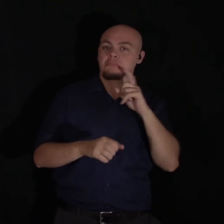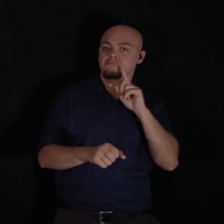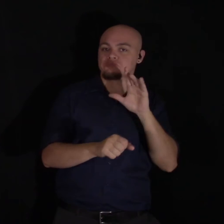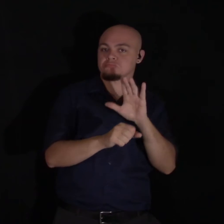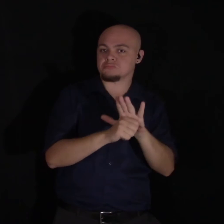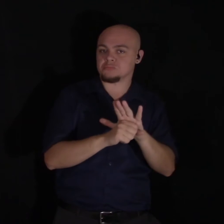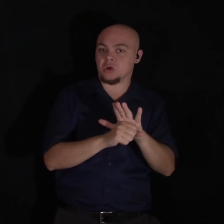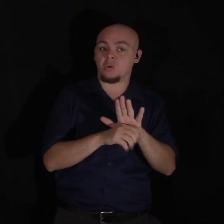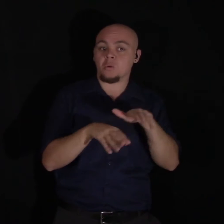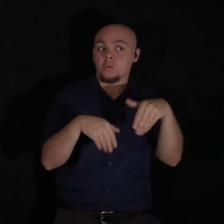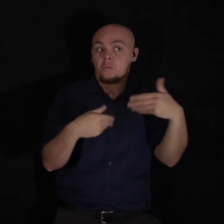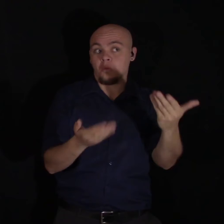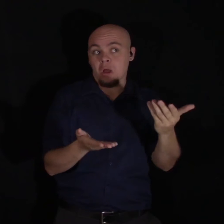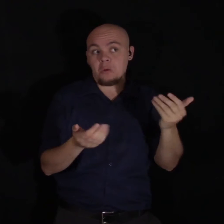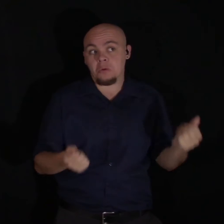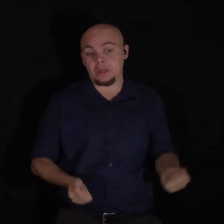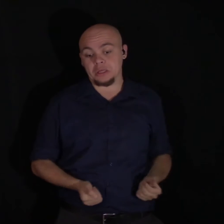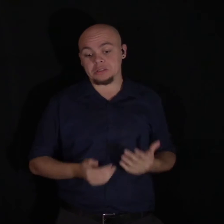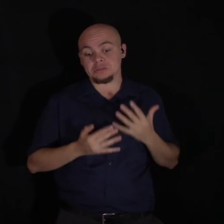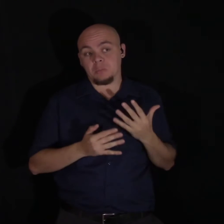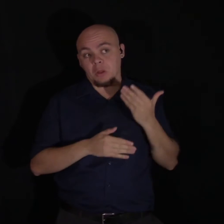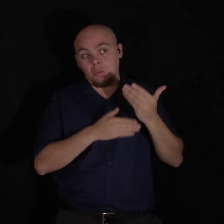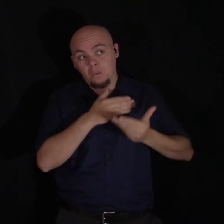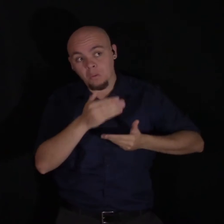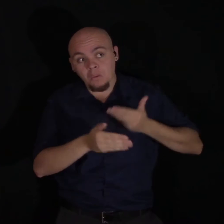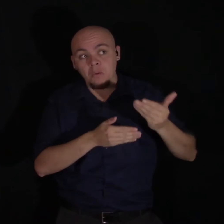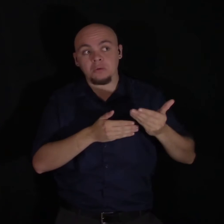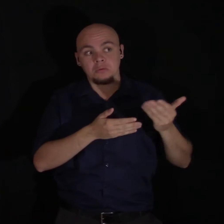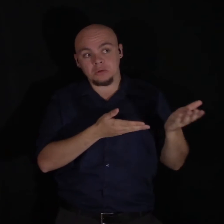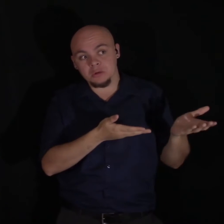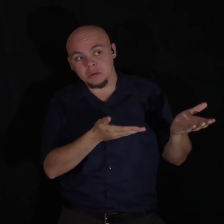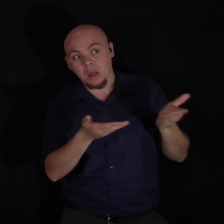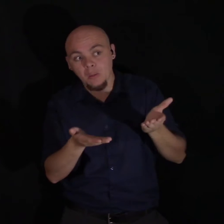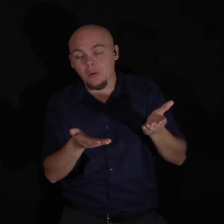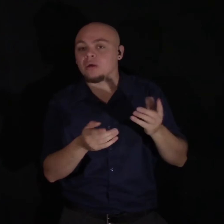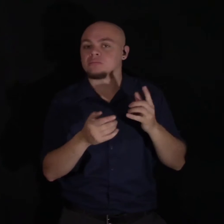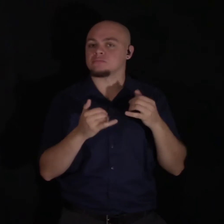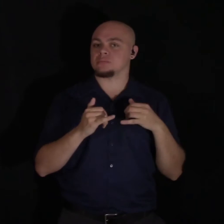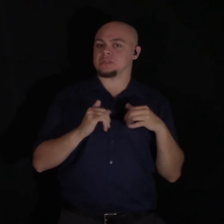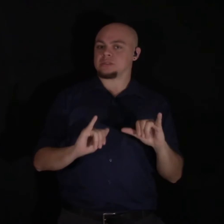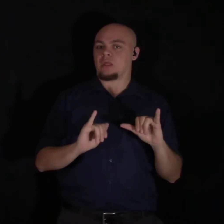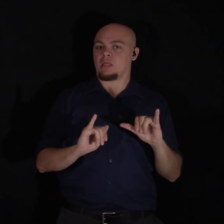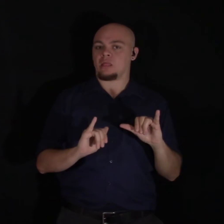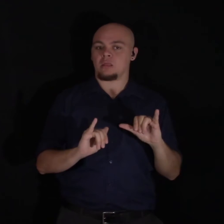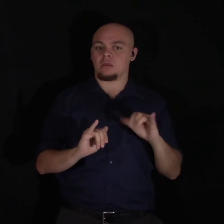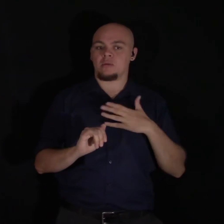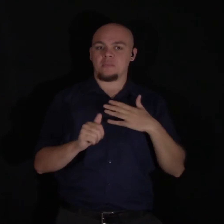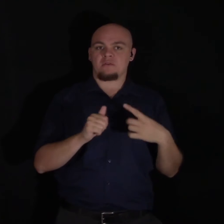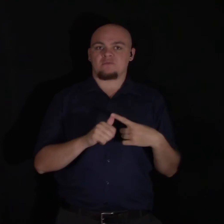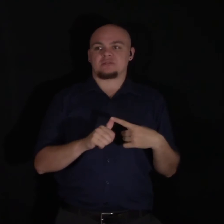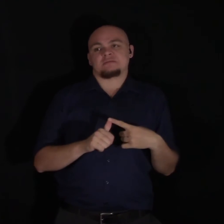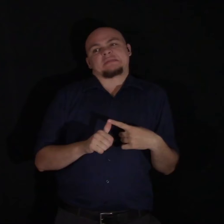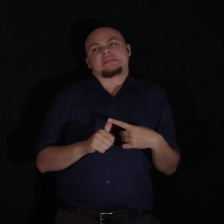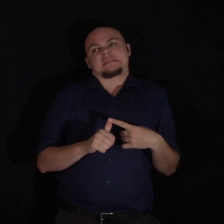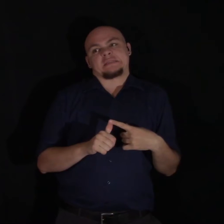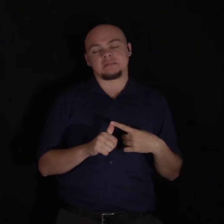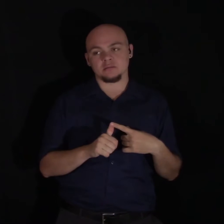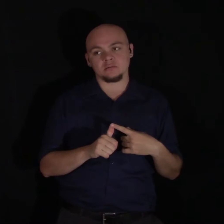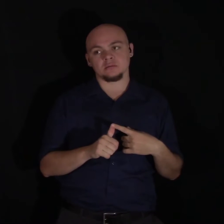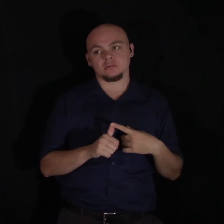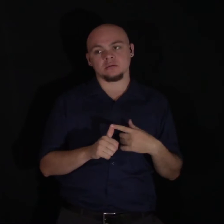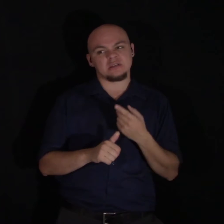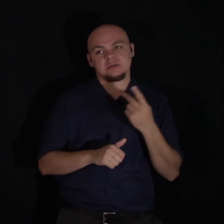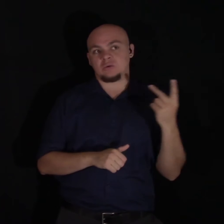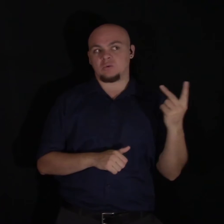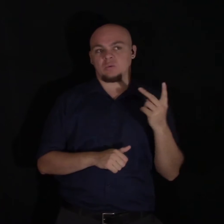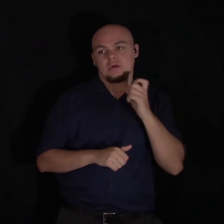well, maybe this could inspire a little forward motion. Still, my first inclination was to say, we're